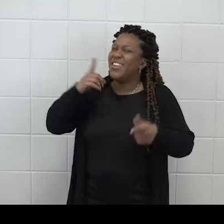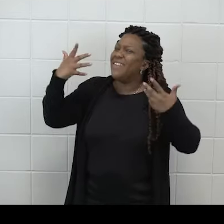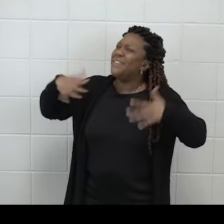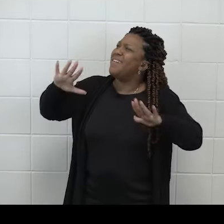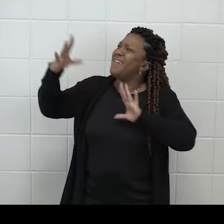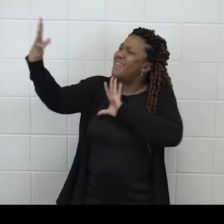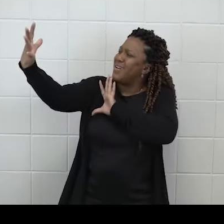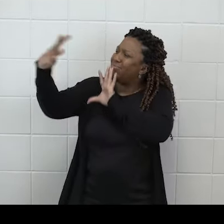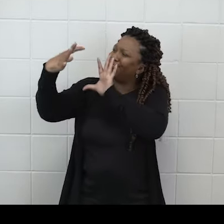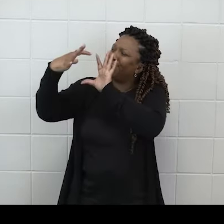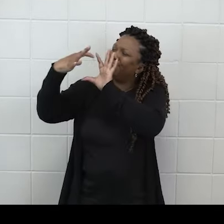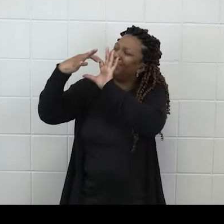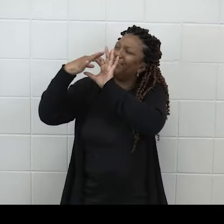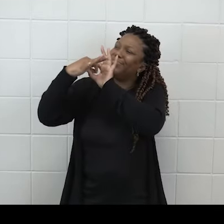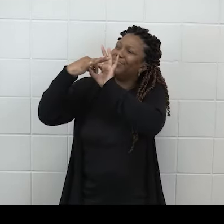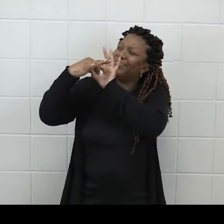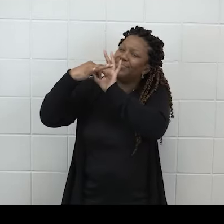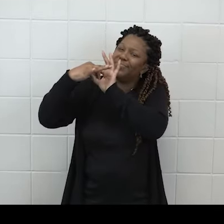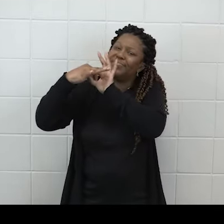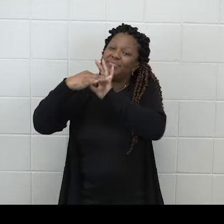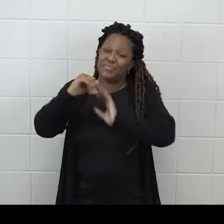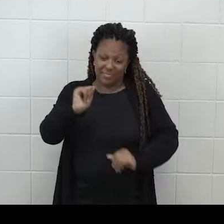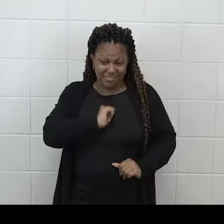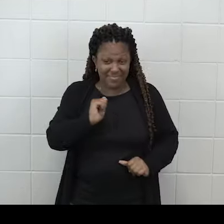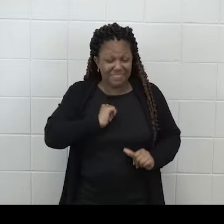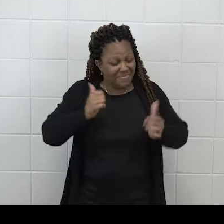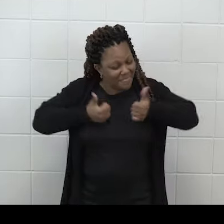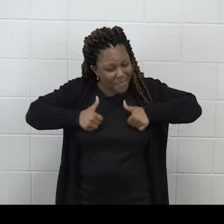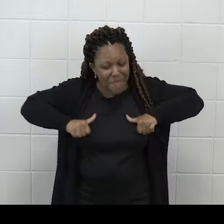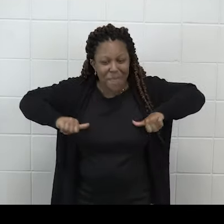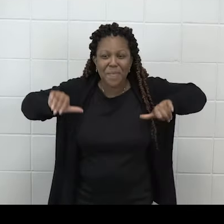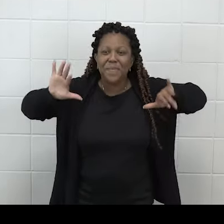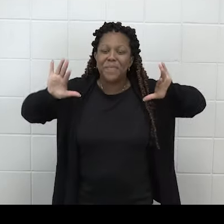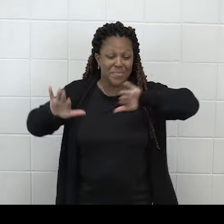To you I belong. Oh God,